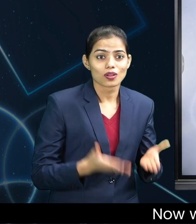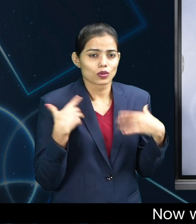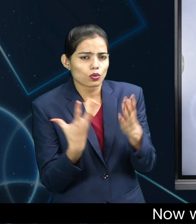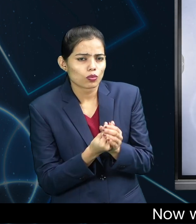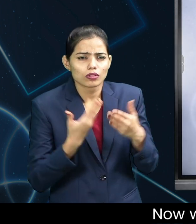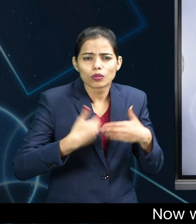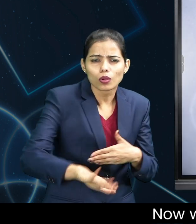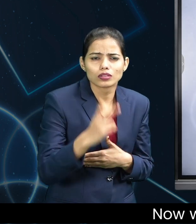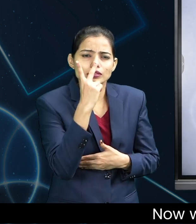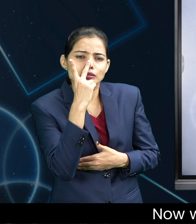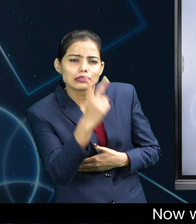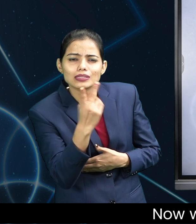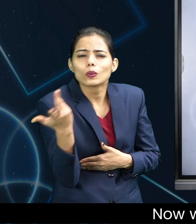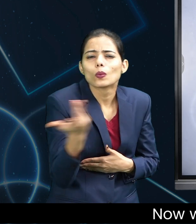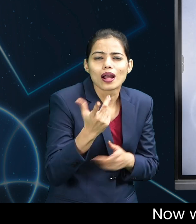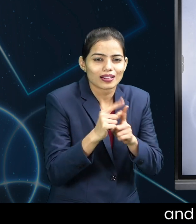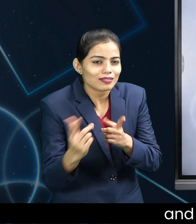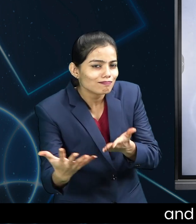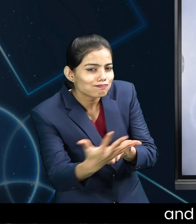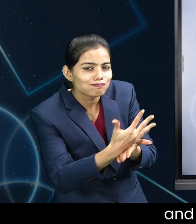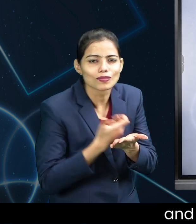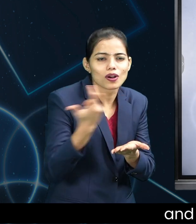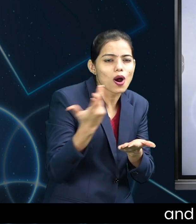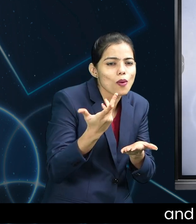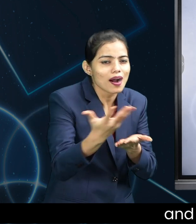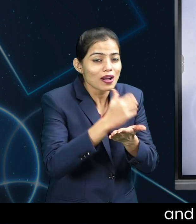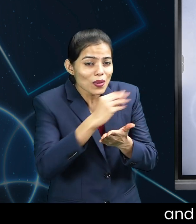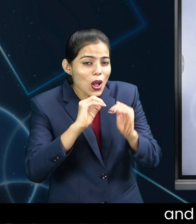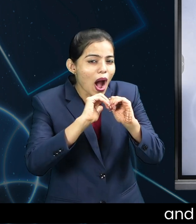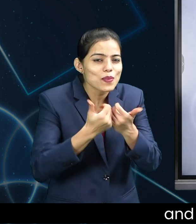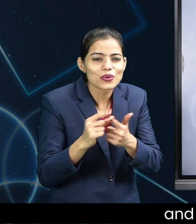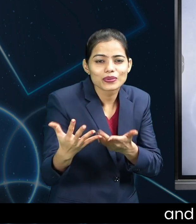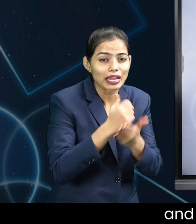Now we will see what is data collection and how the data can be collected.